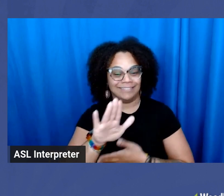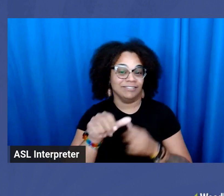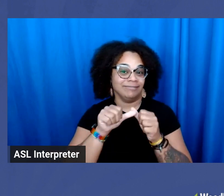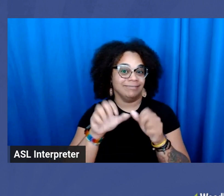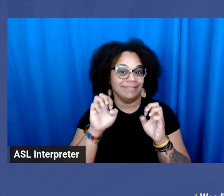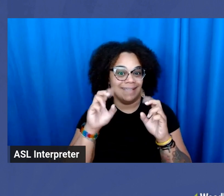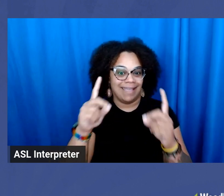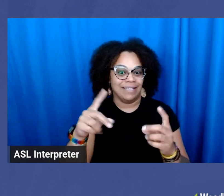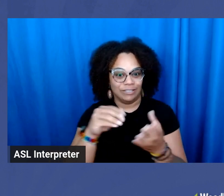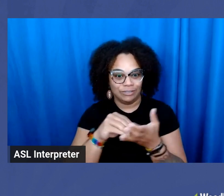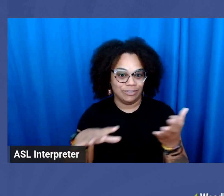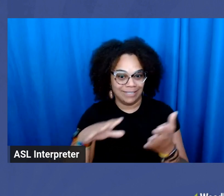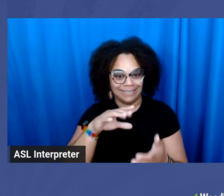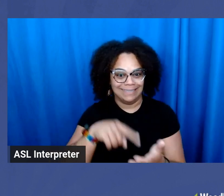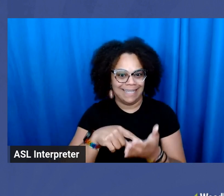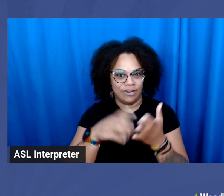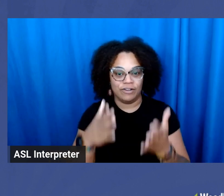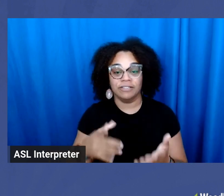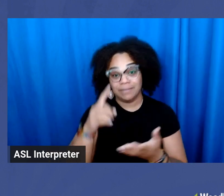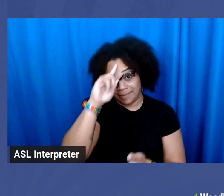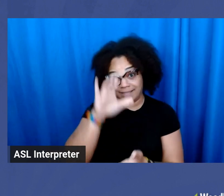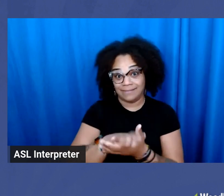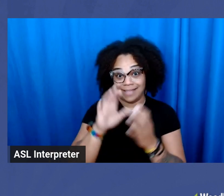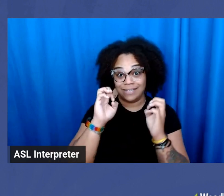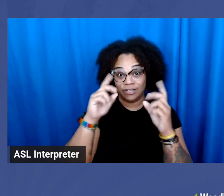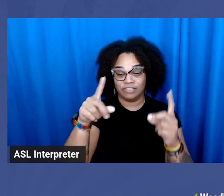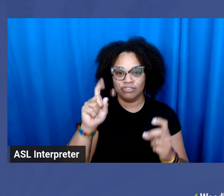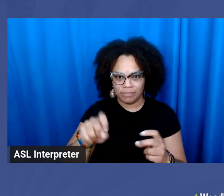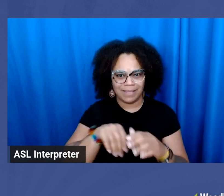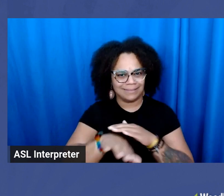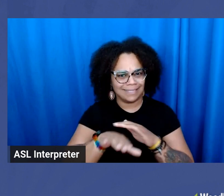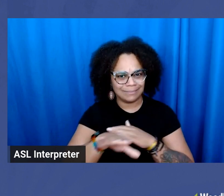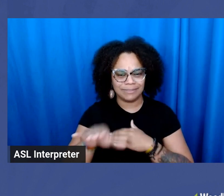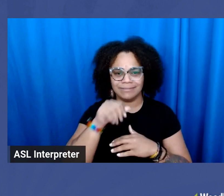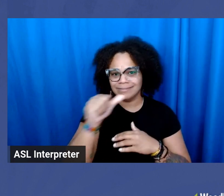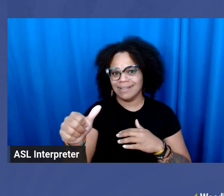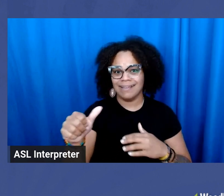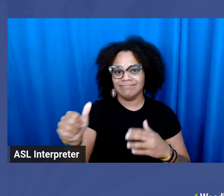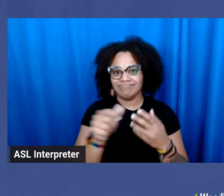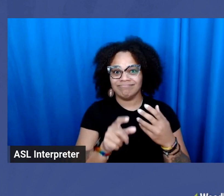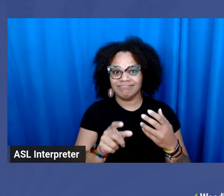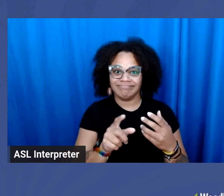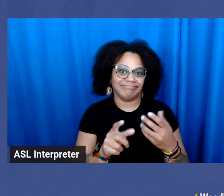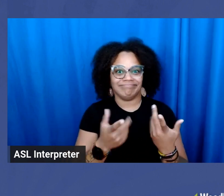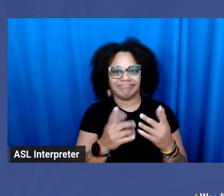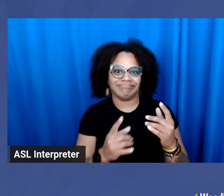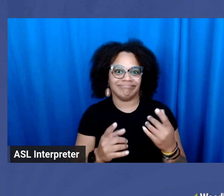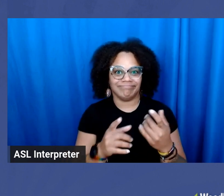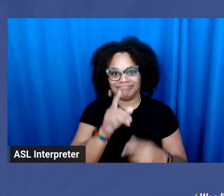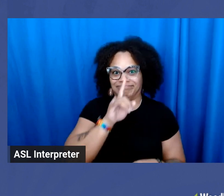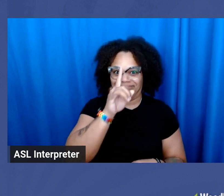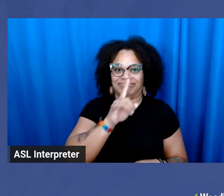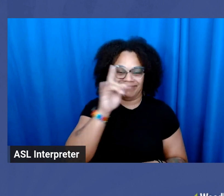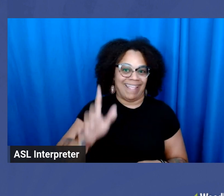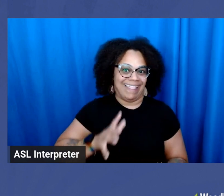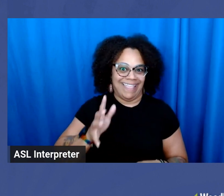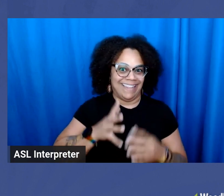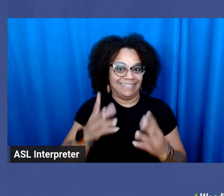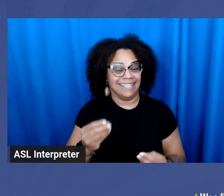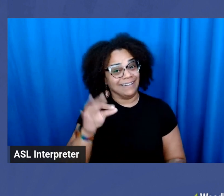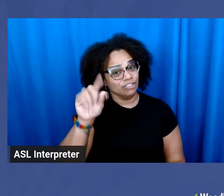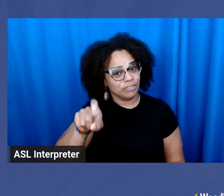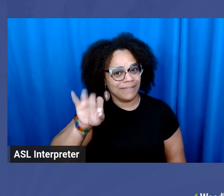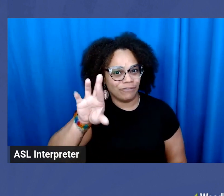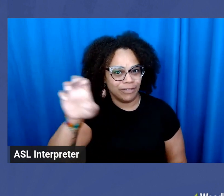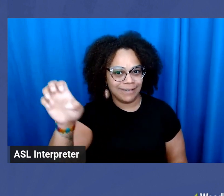believes education should be accessible, non-elitist, and free. Through the lens of class consciousness, her area of focus